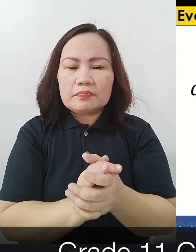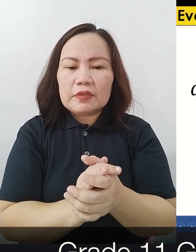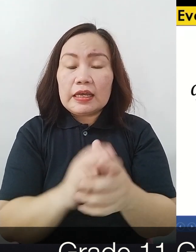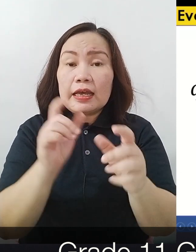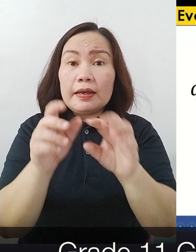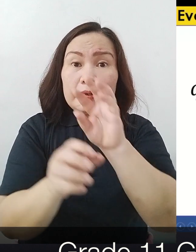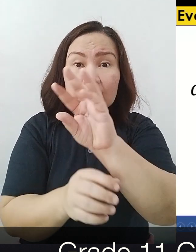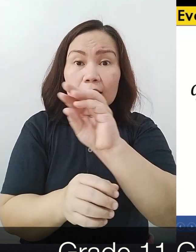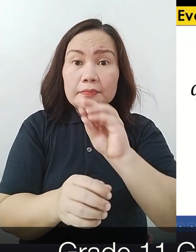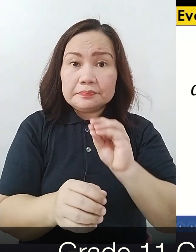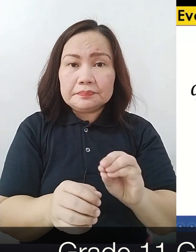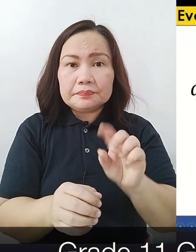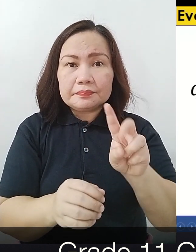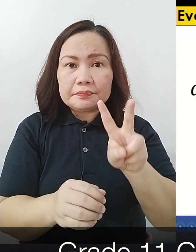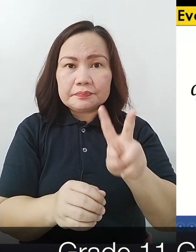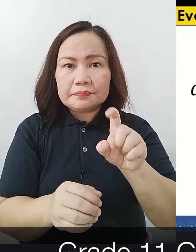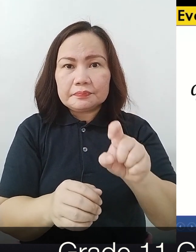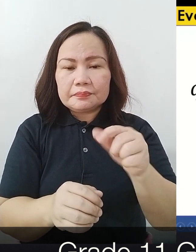ito muna yung gagawin natin.